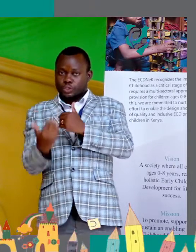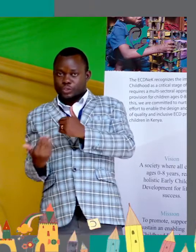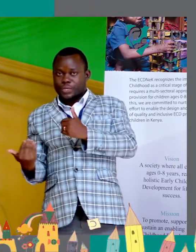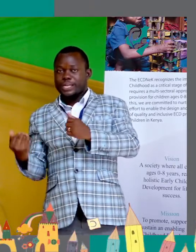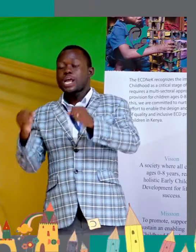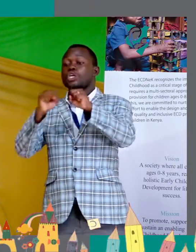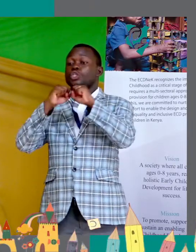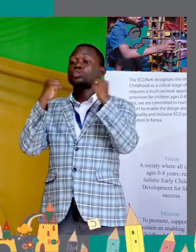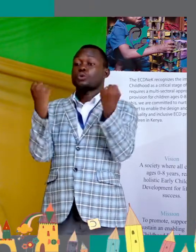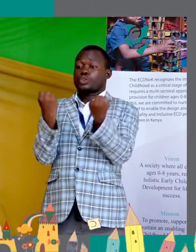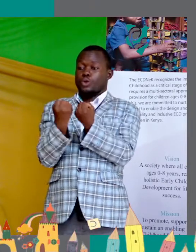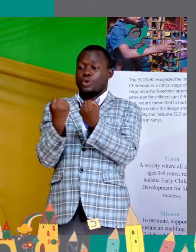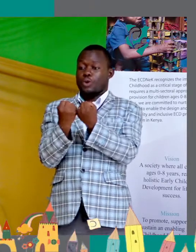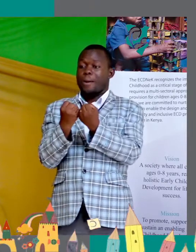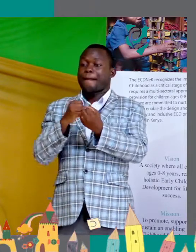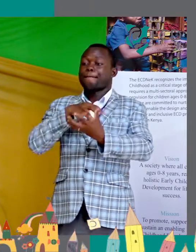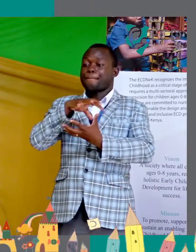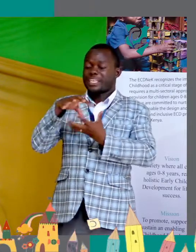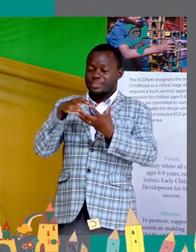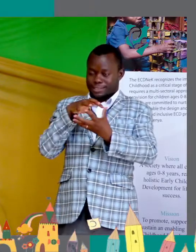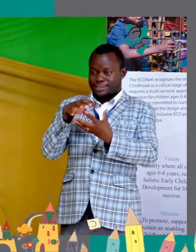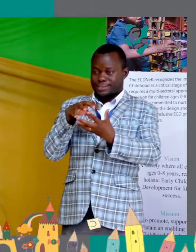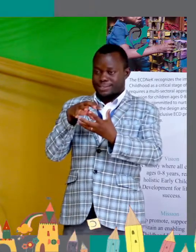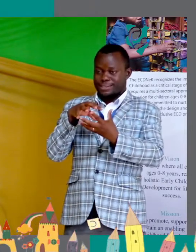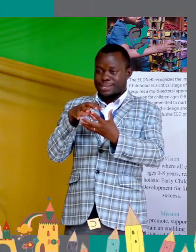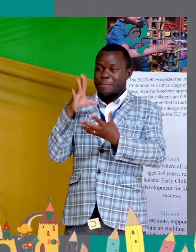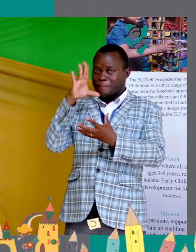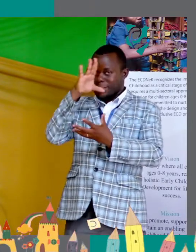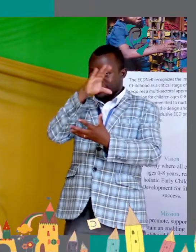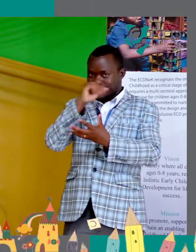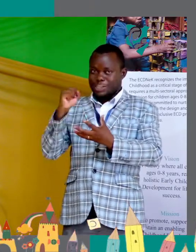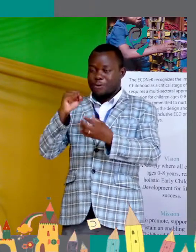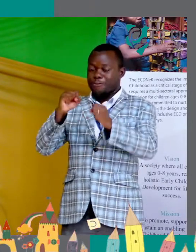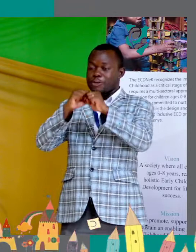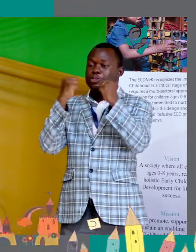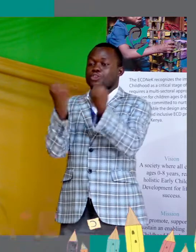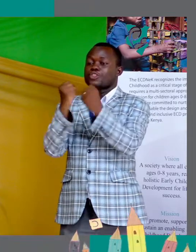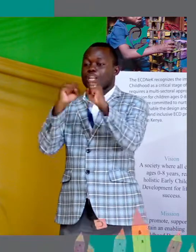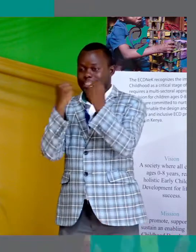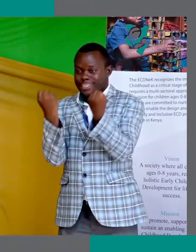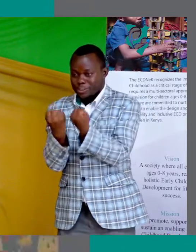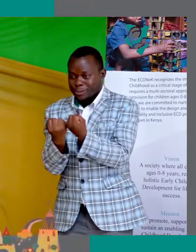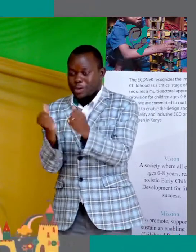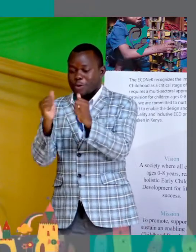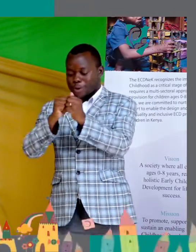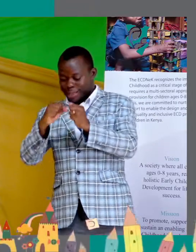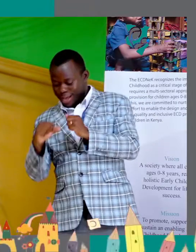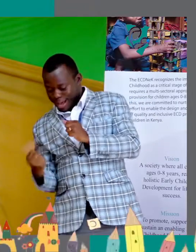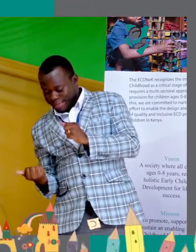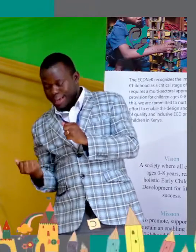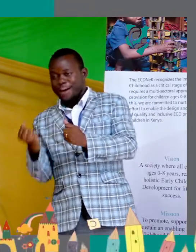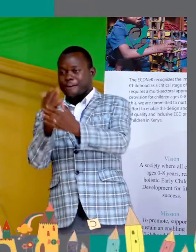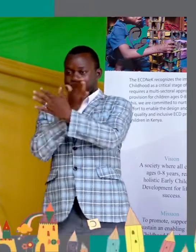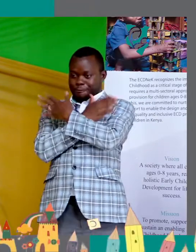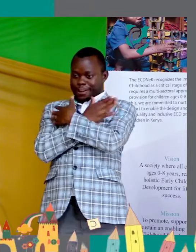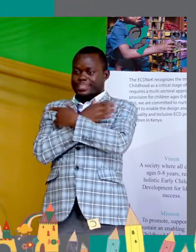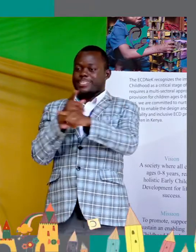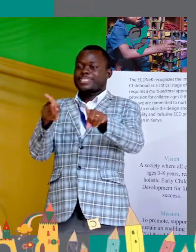Social interaction, so the lack of socialization with peers and going out to play. And of